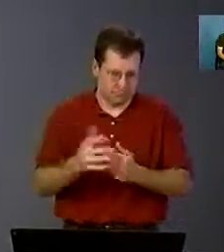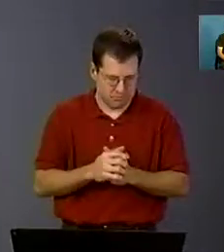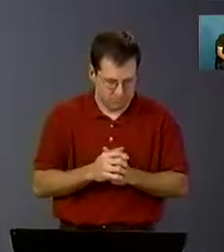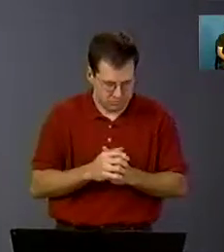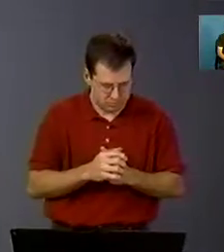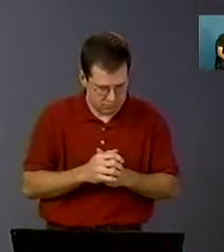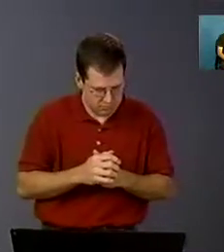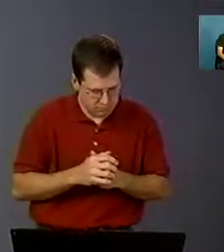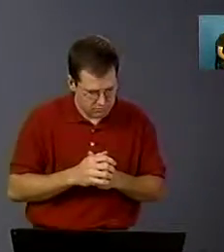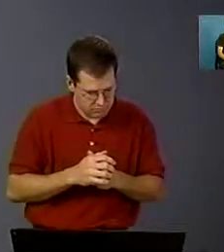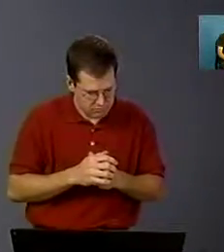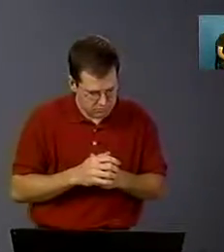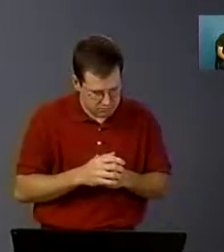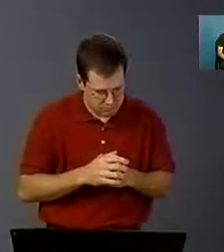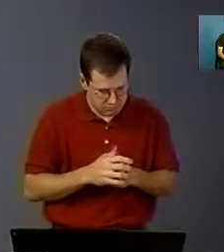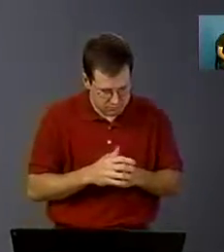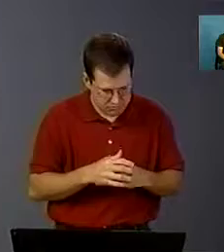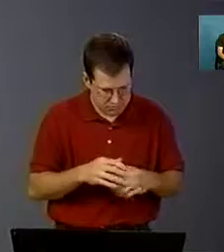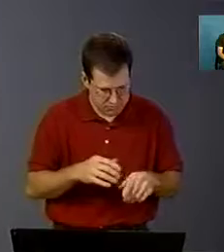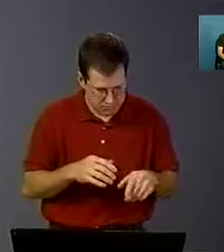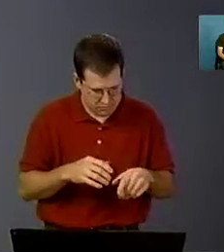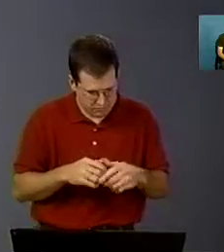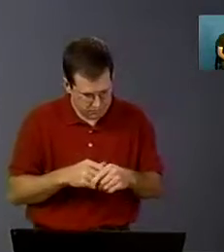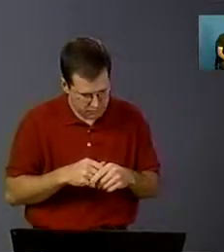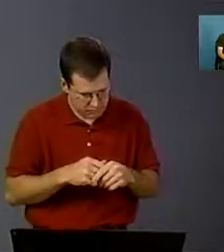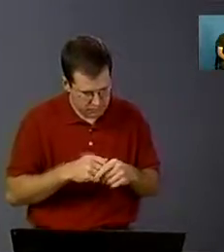It's important to make sure that their technology is quite up to date.